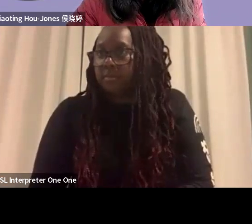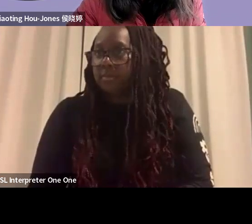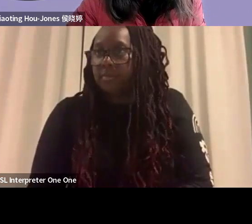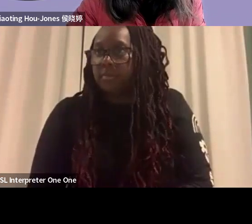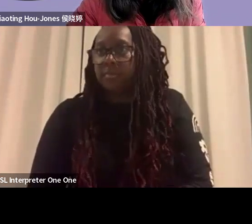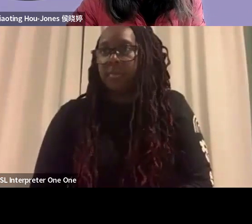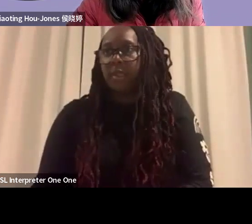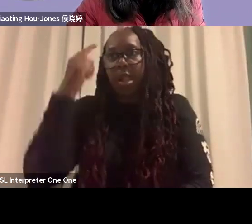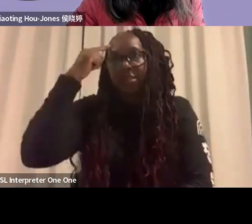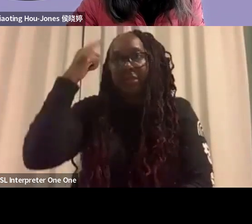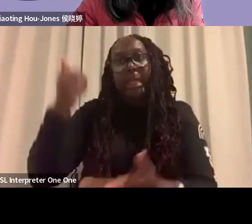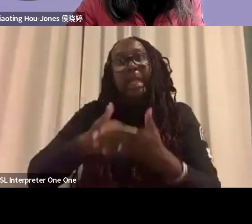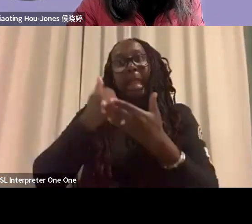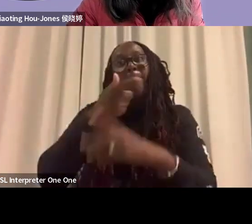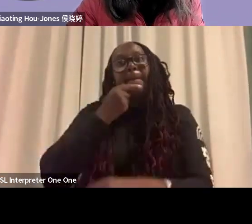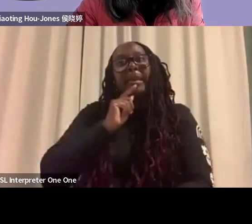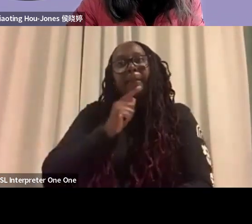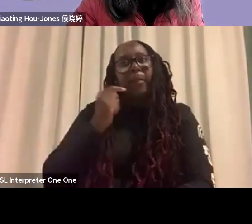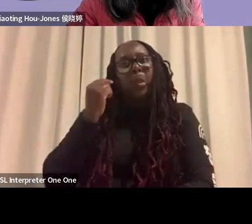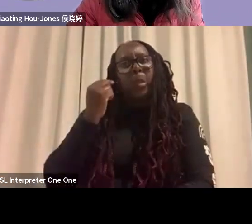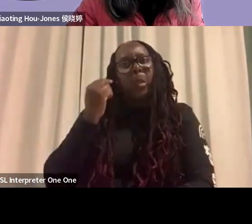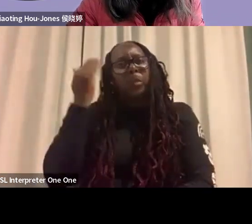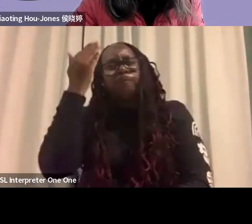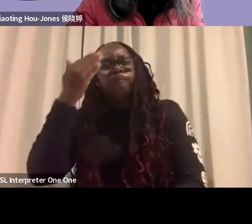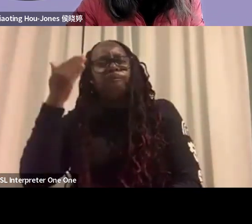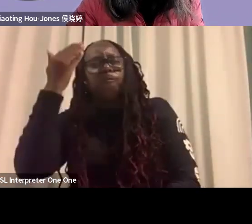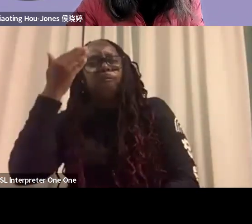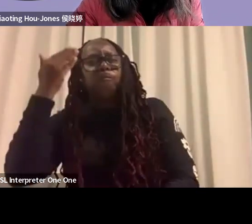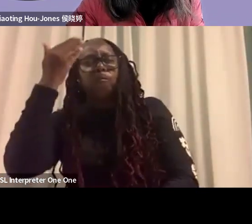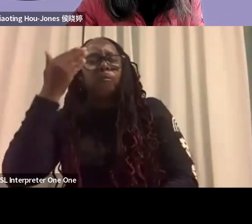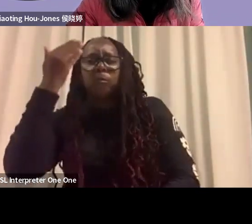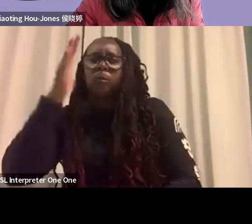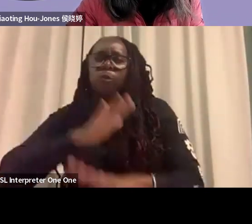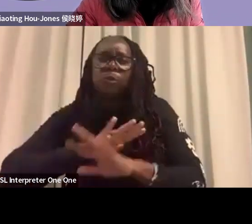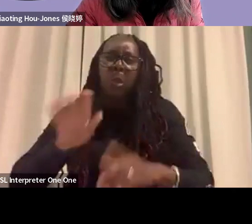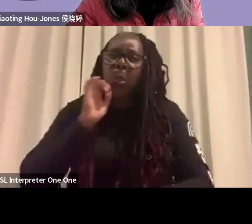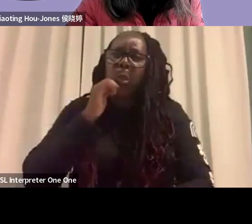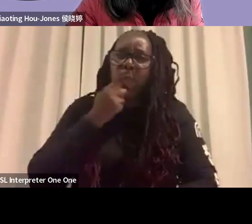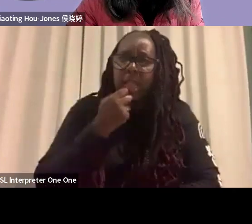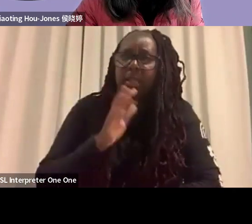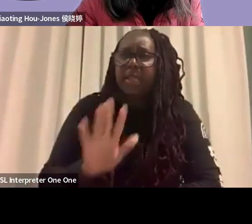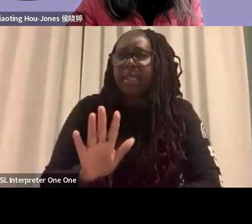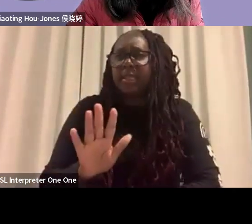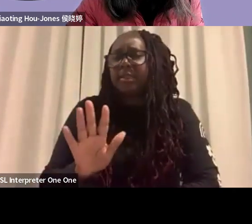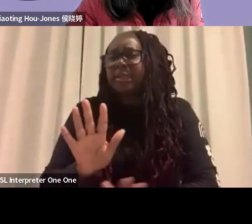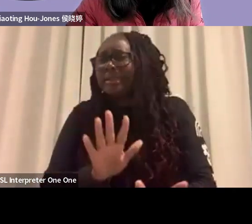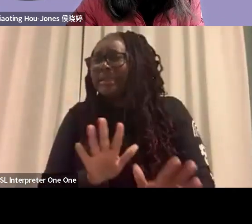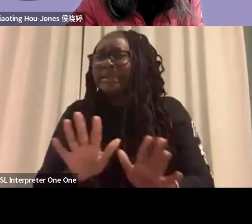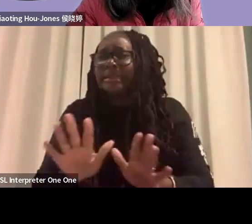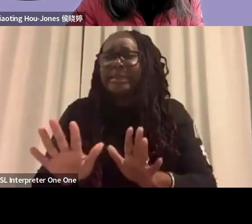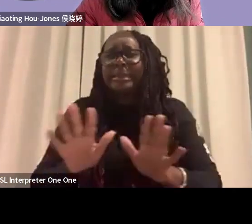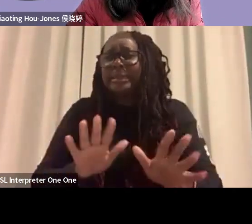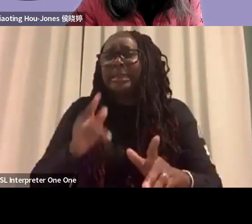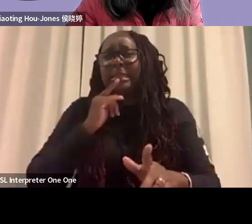people imagine, because I'm not convinced that we've got a willingness gap anymore. I think there's a